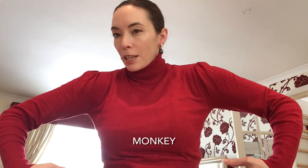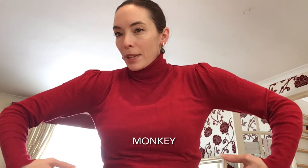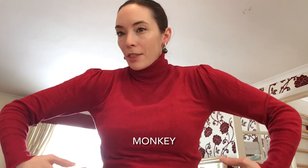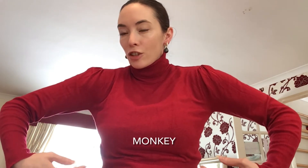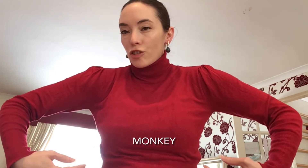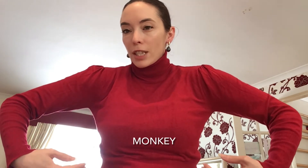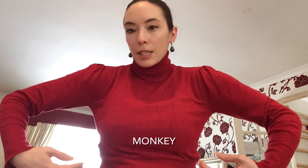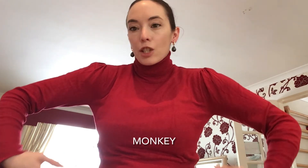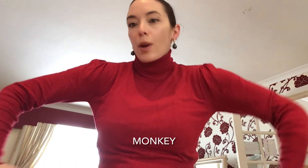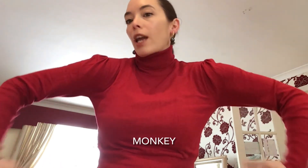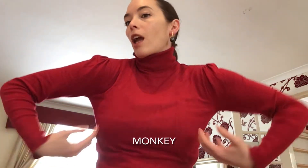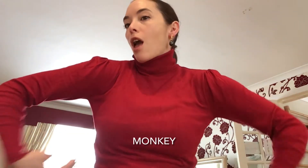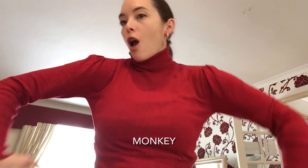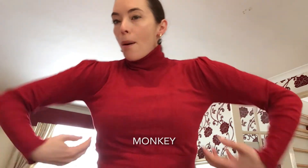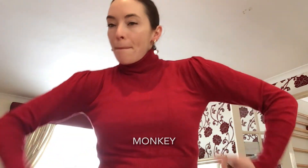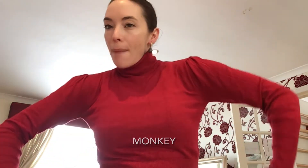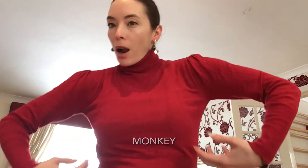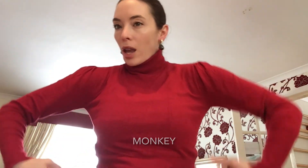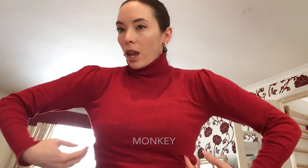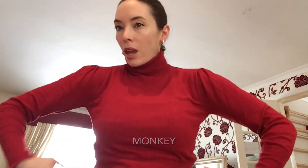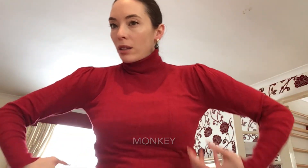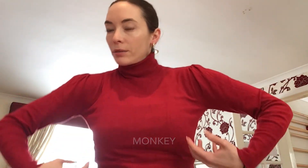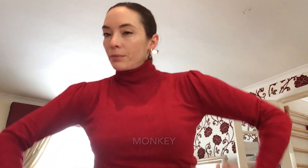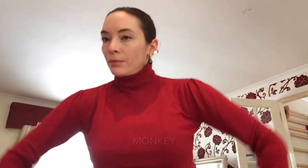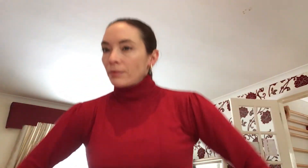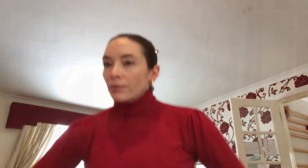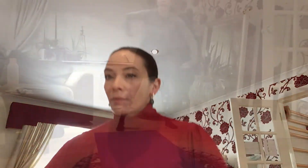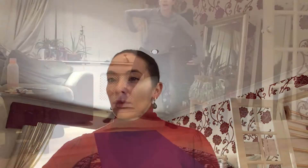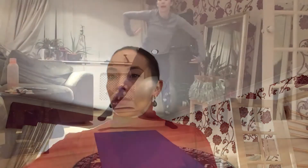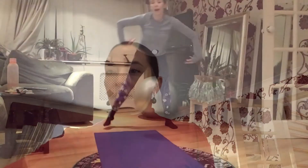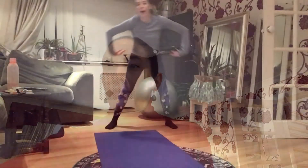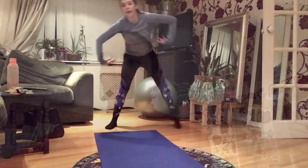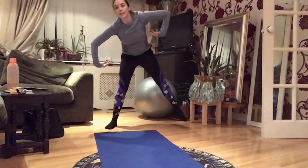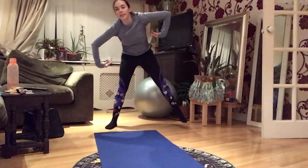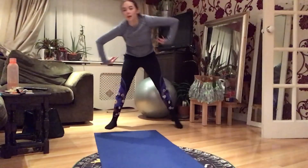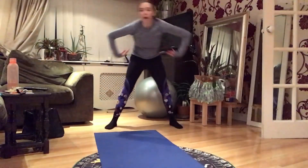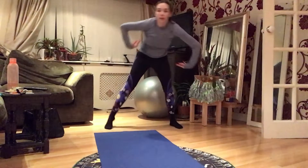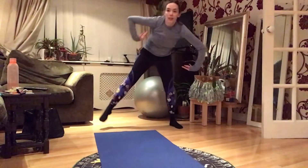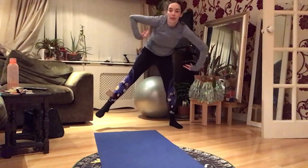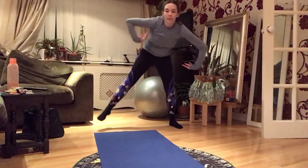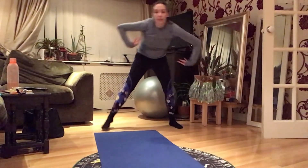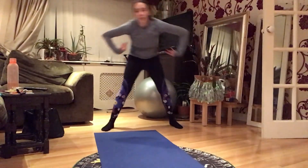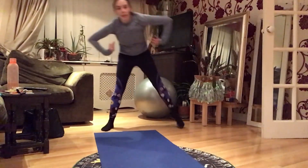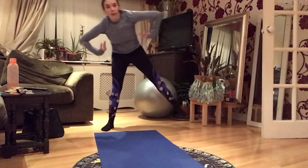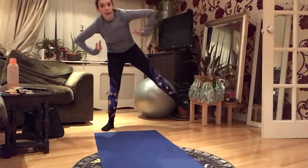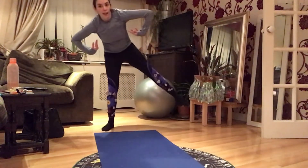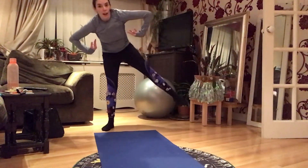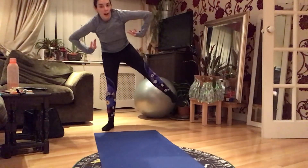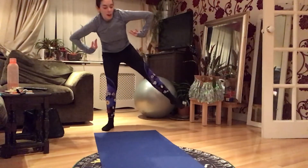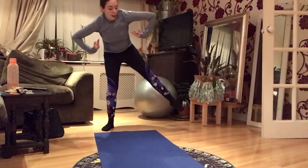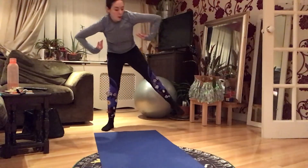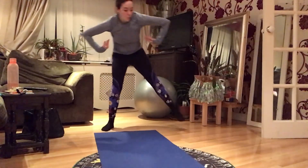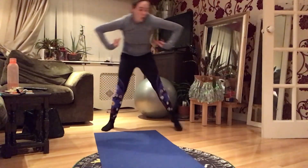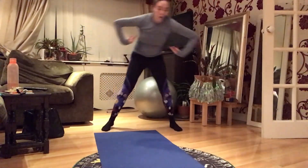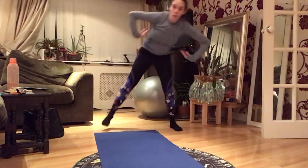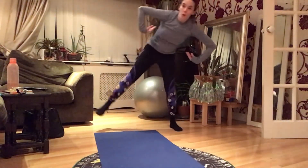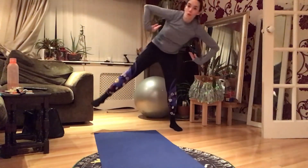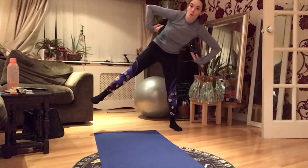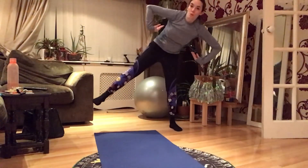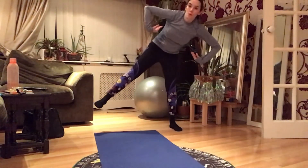in the trees and swinging. Monkey. And the monkeys walked from foot